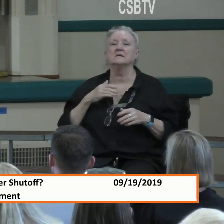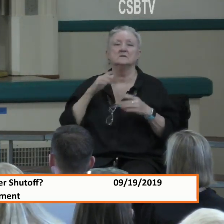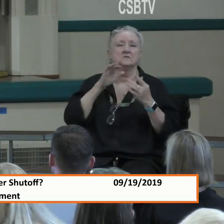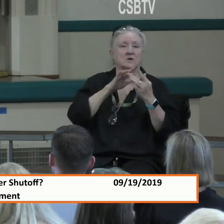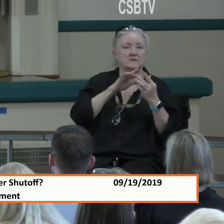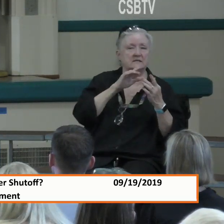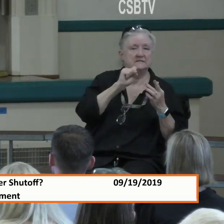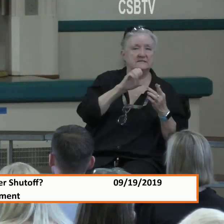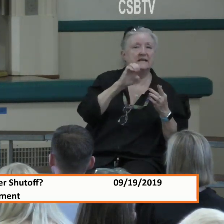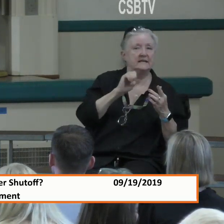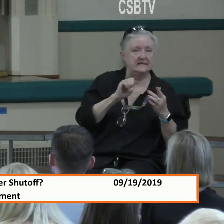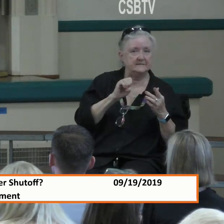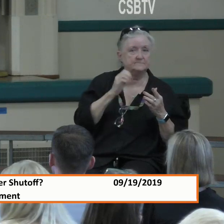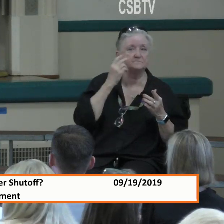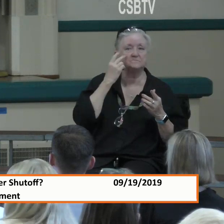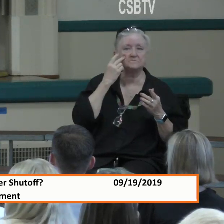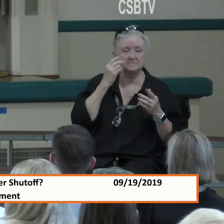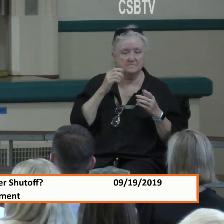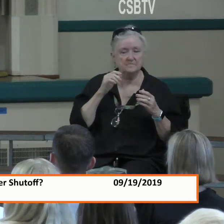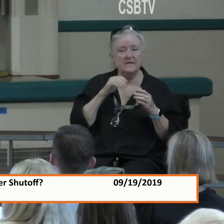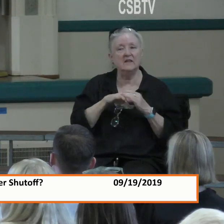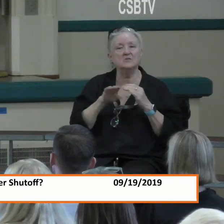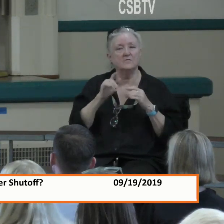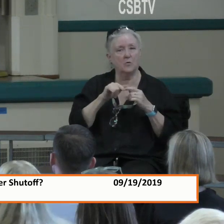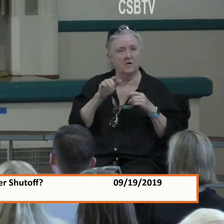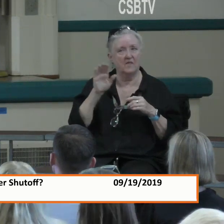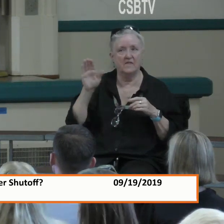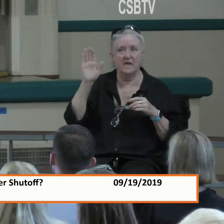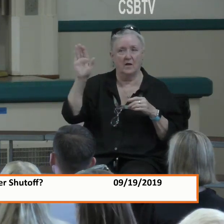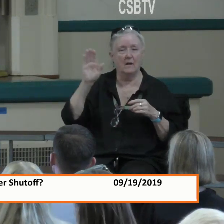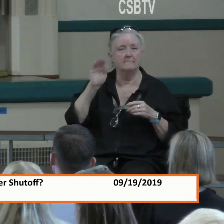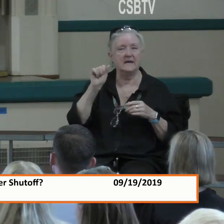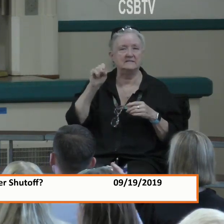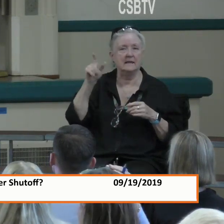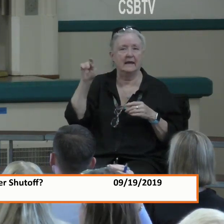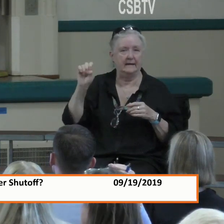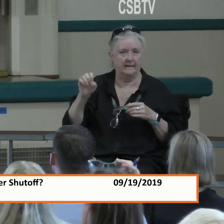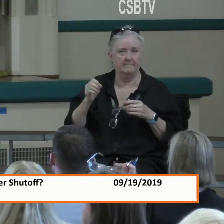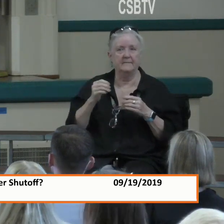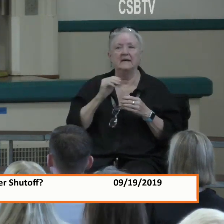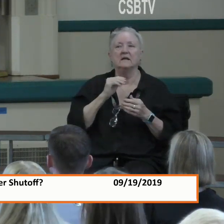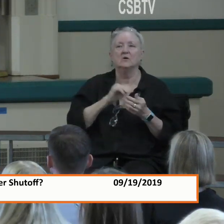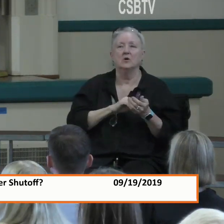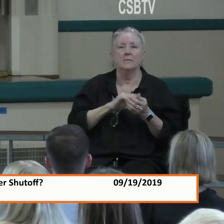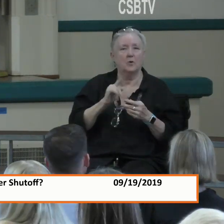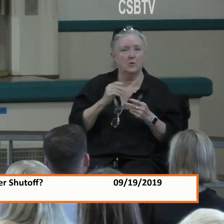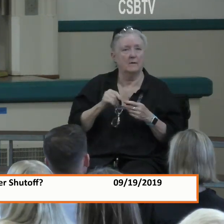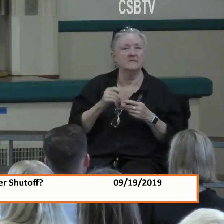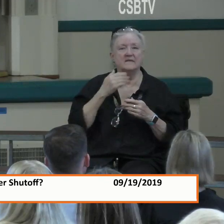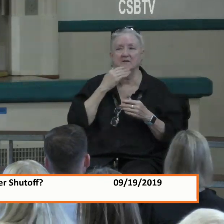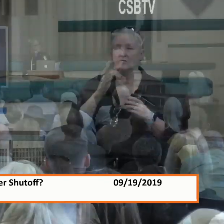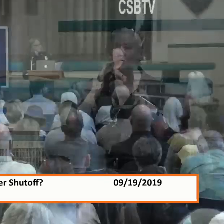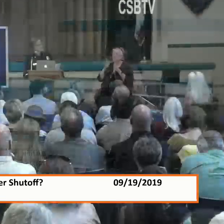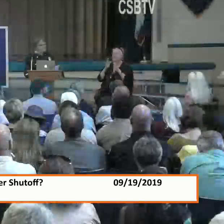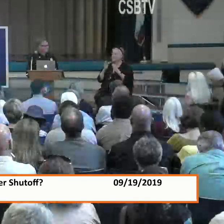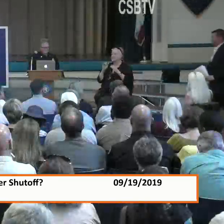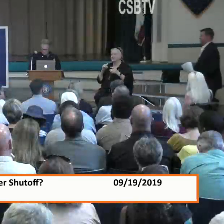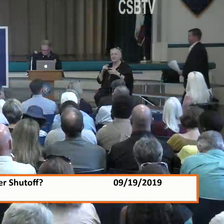SCE and see if you're eligible for their baseline medical program. Thanks for your attention, and I'll turn it back to Matt.